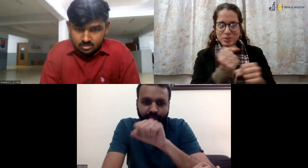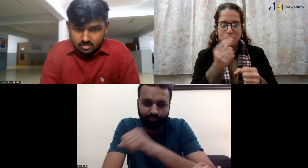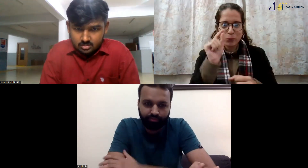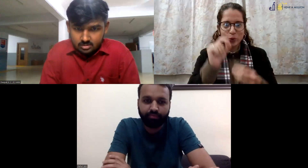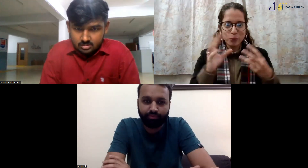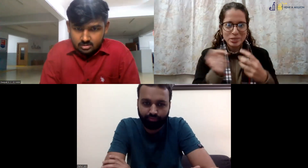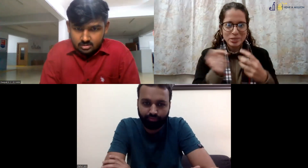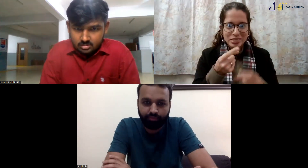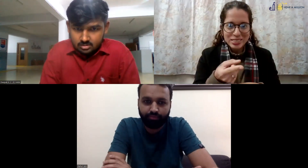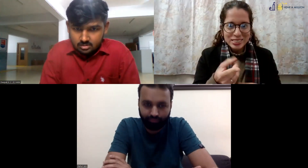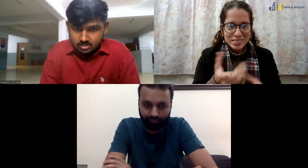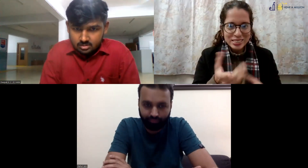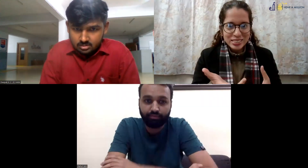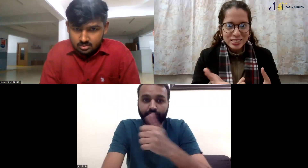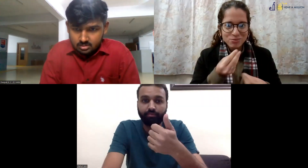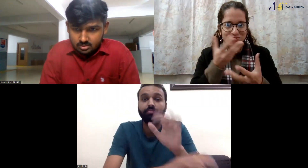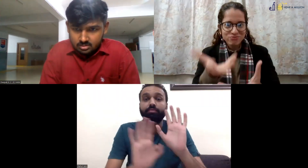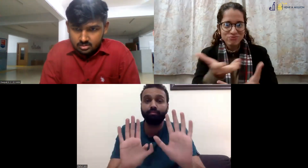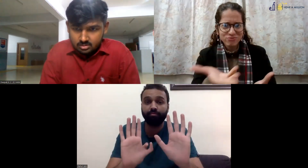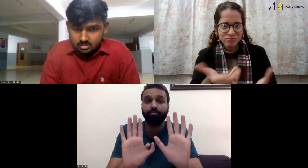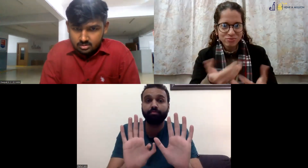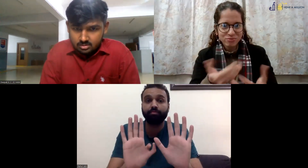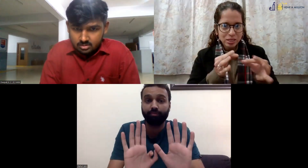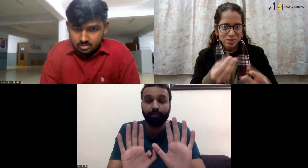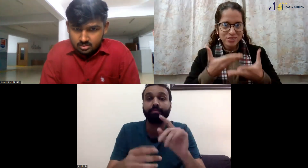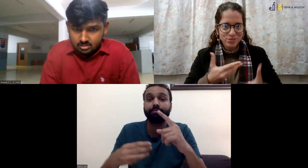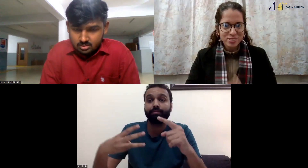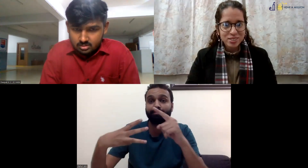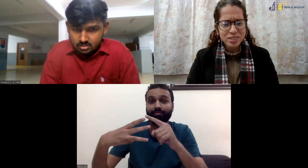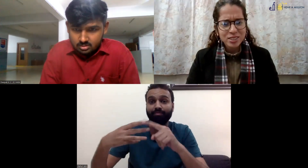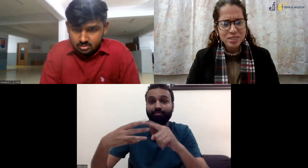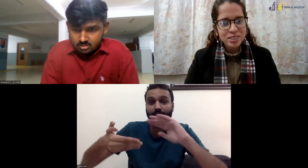requirements. Yeah. Did you miss those points? Is it? Can you